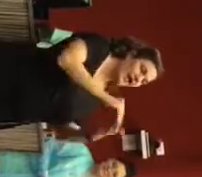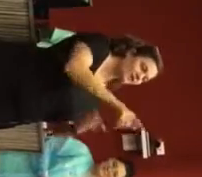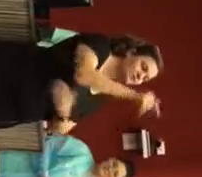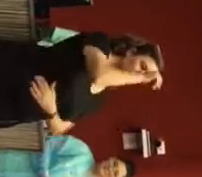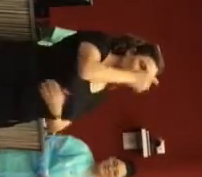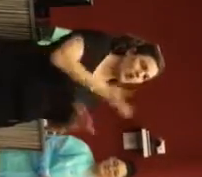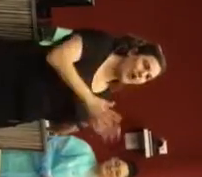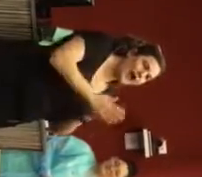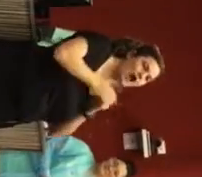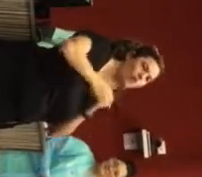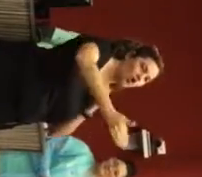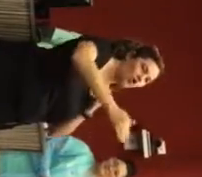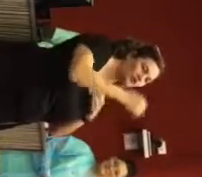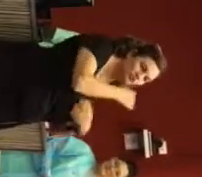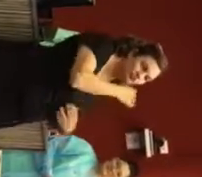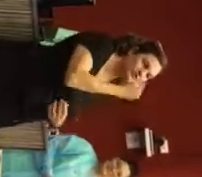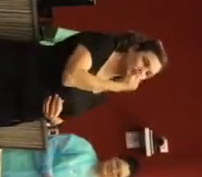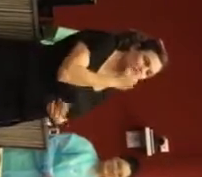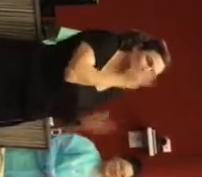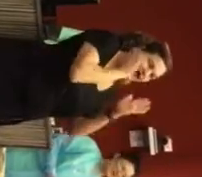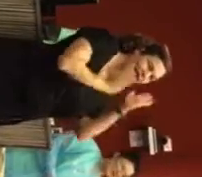your teeth.